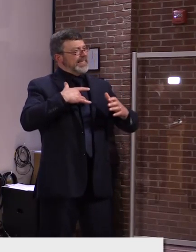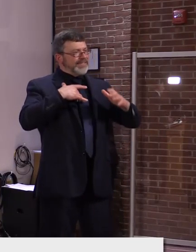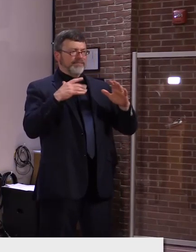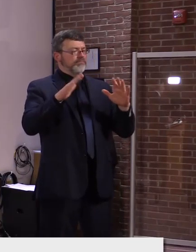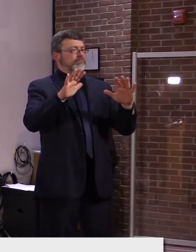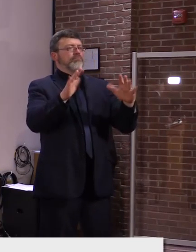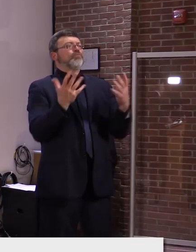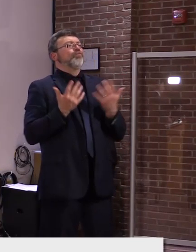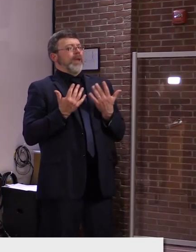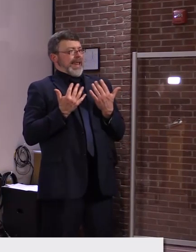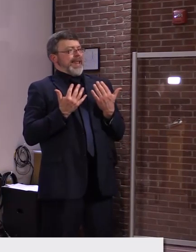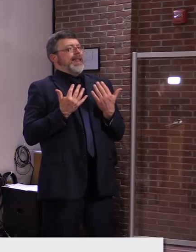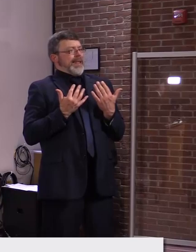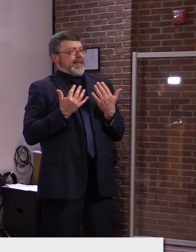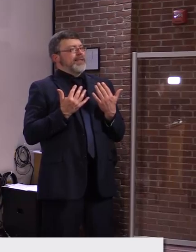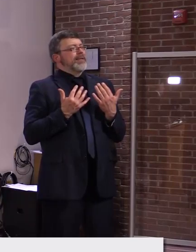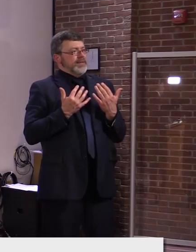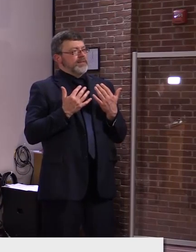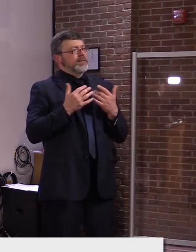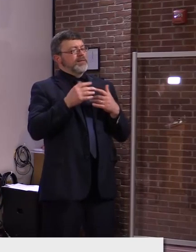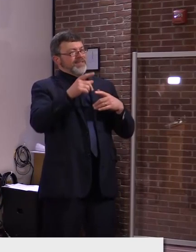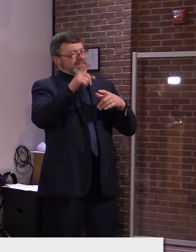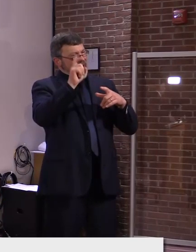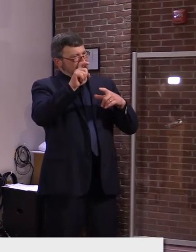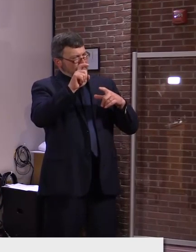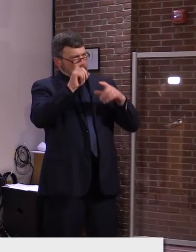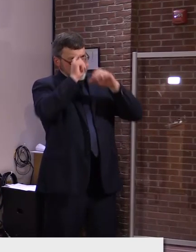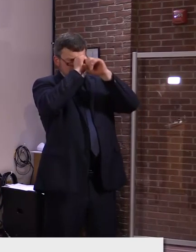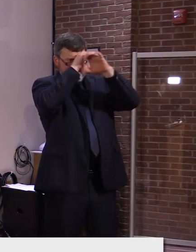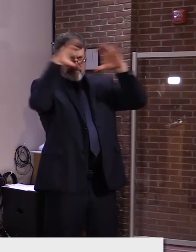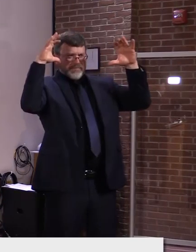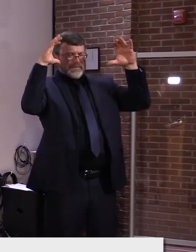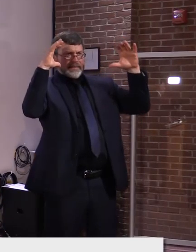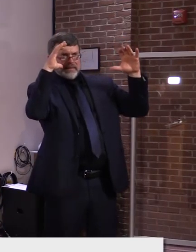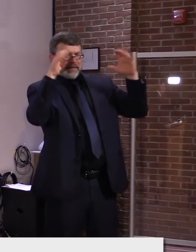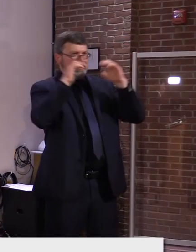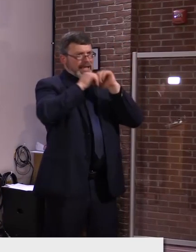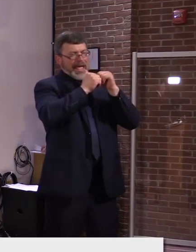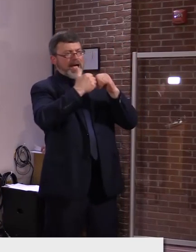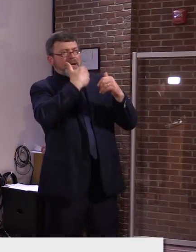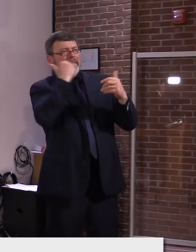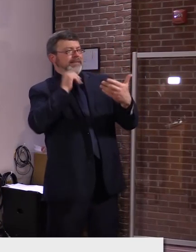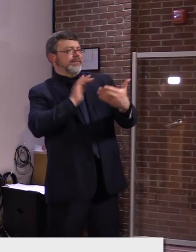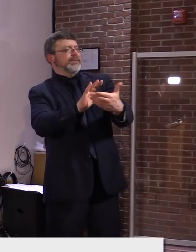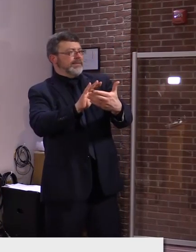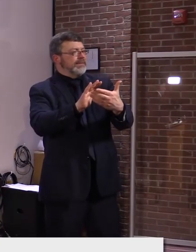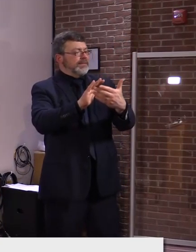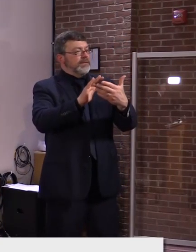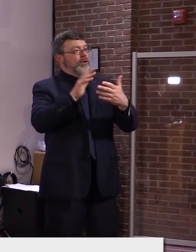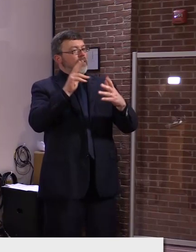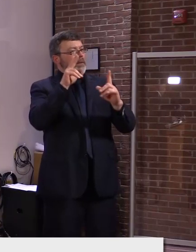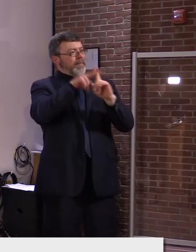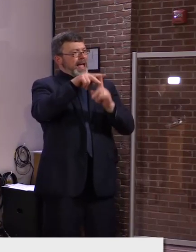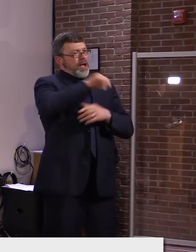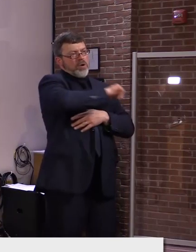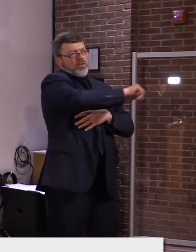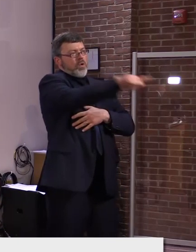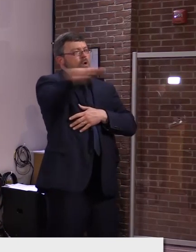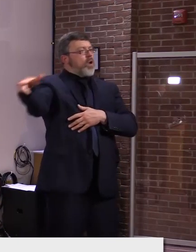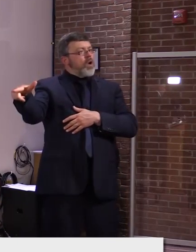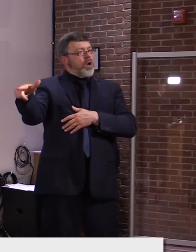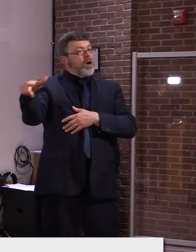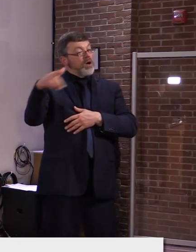that we go into this with our eyes wide open, and make sure that we're contemplating all of that. Thank